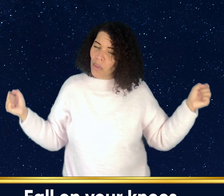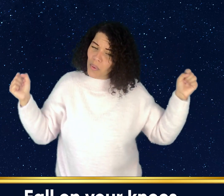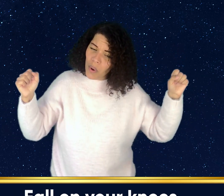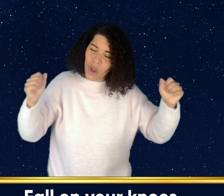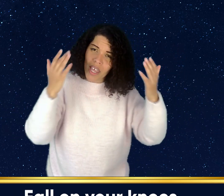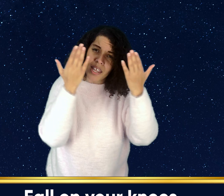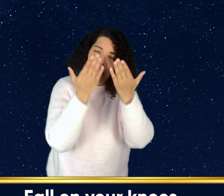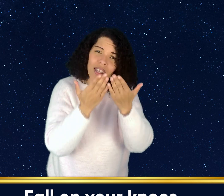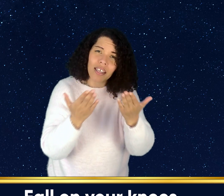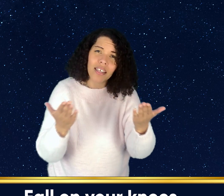Fall on your